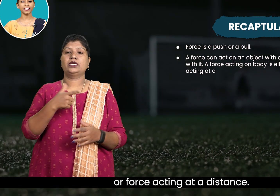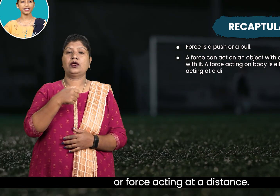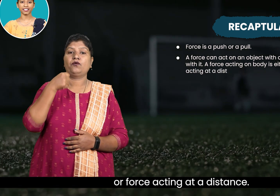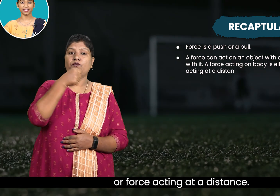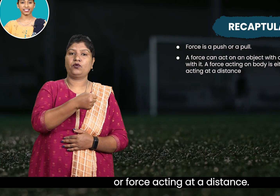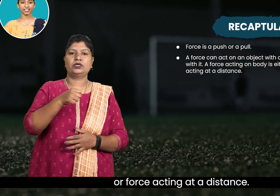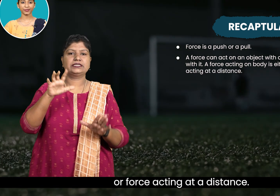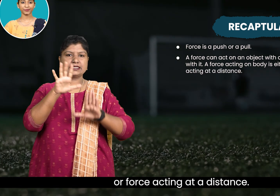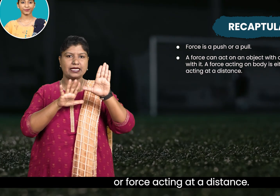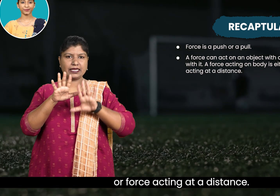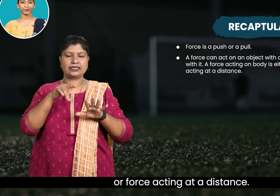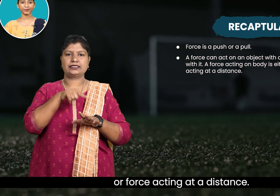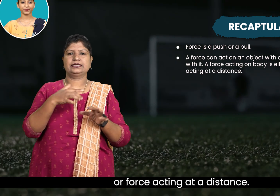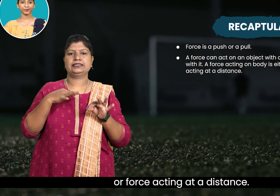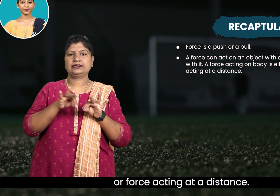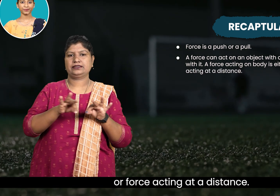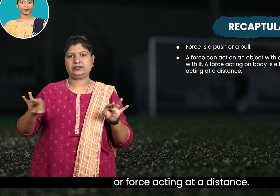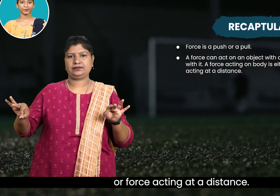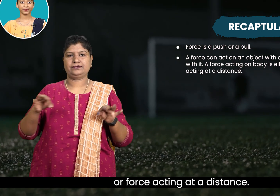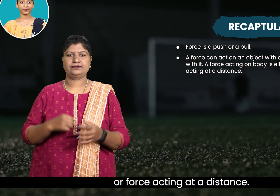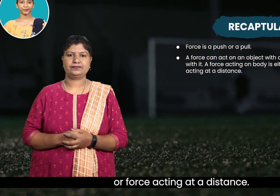at a distance.